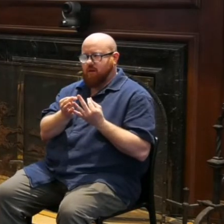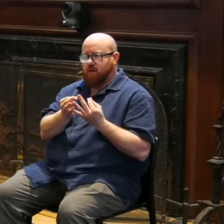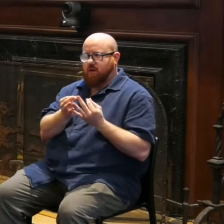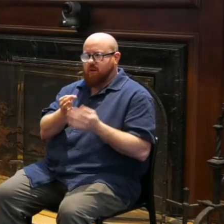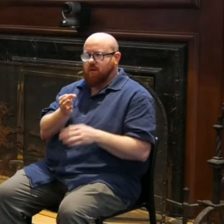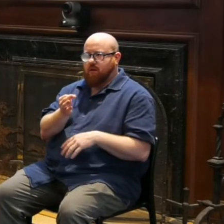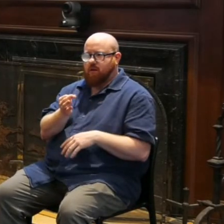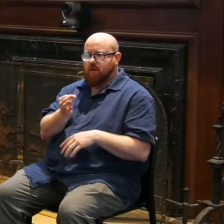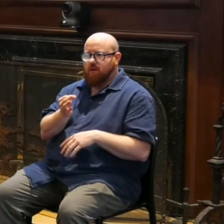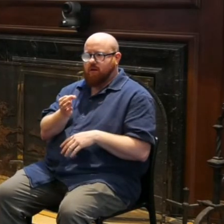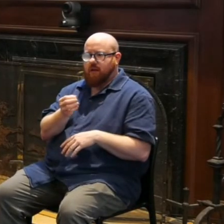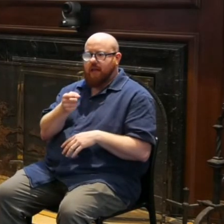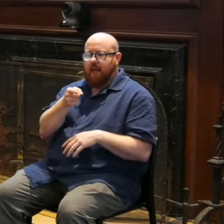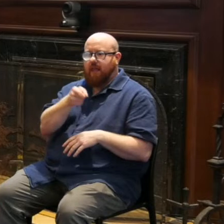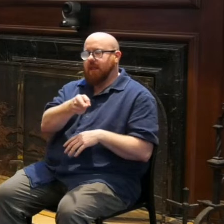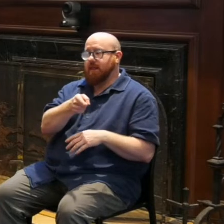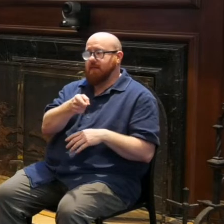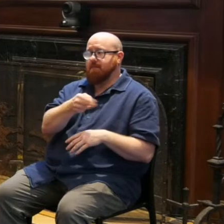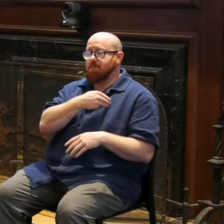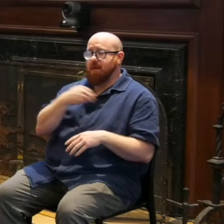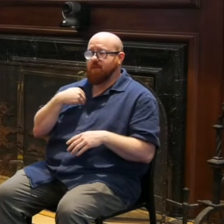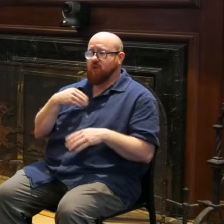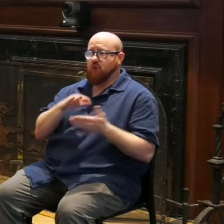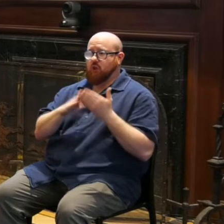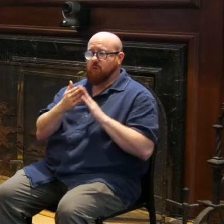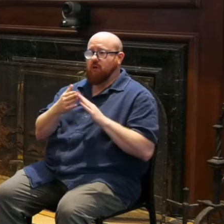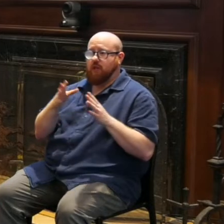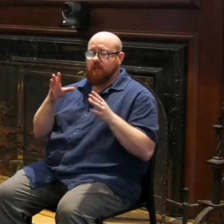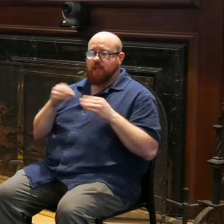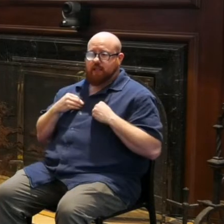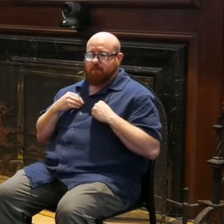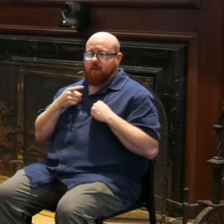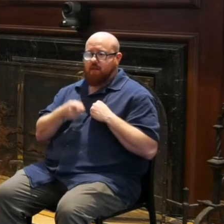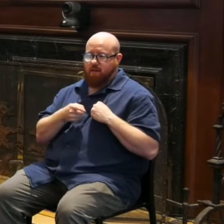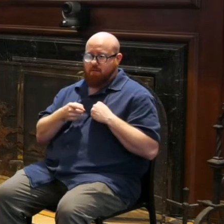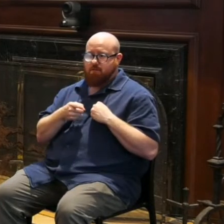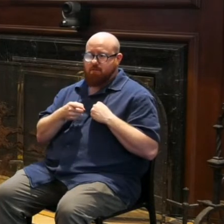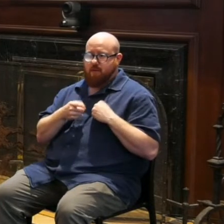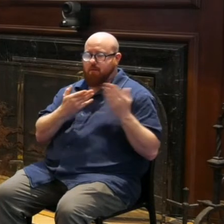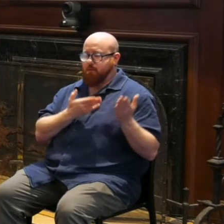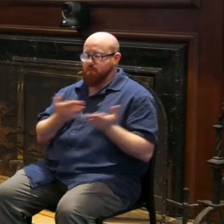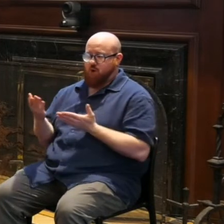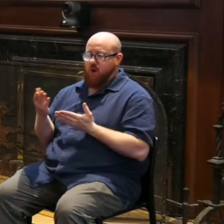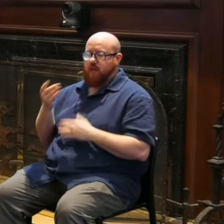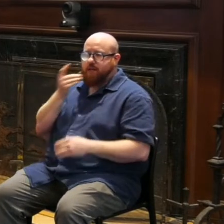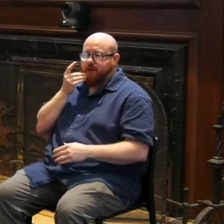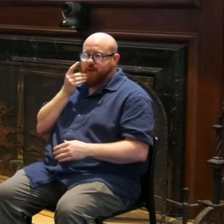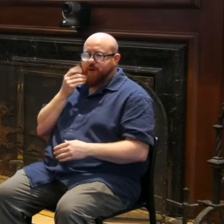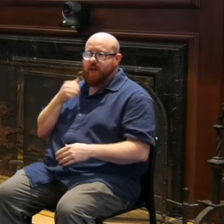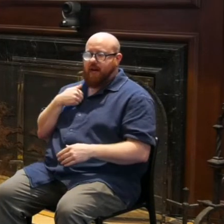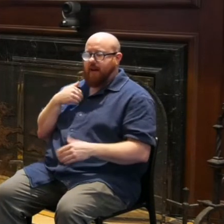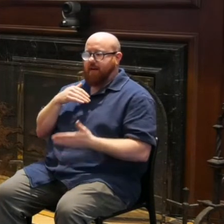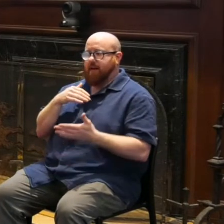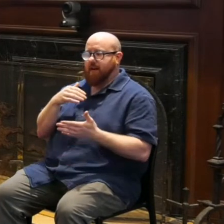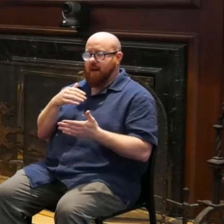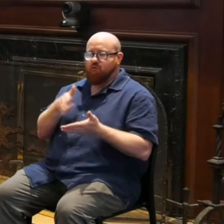the family of the shooter was received by members of the community who brought them dinner and said forgiveness.